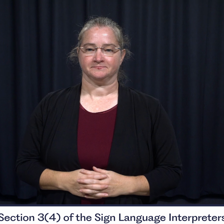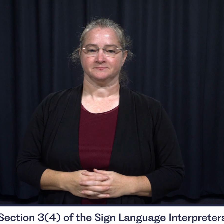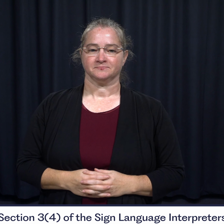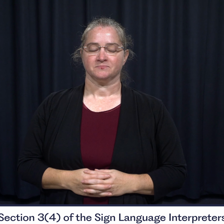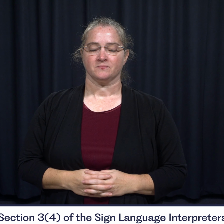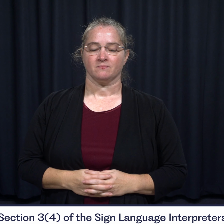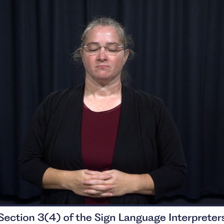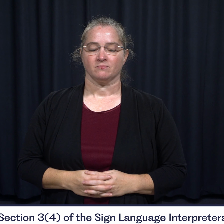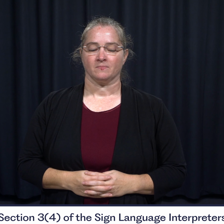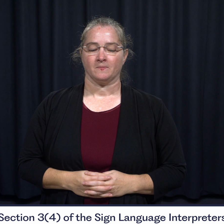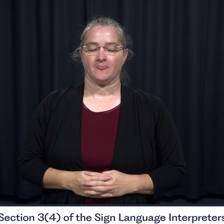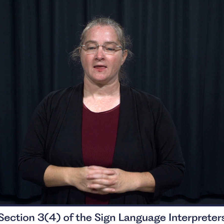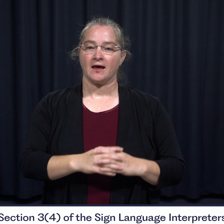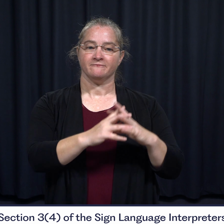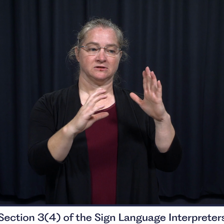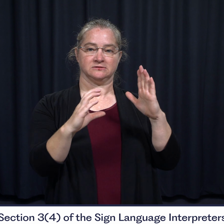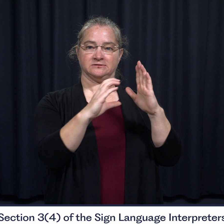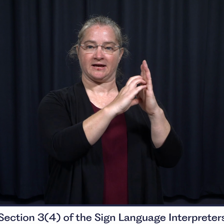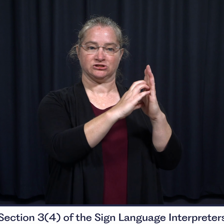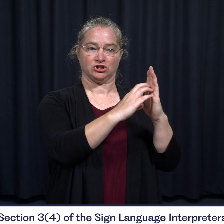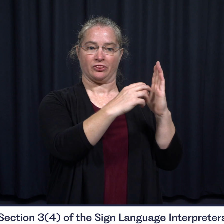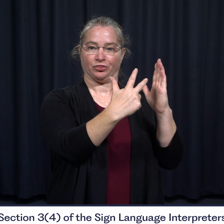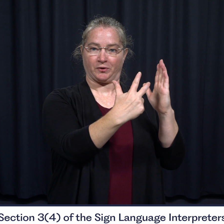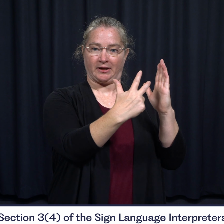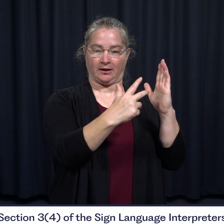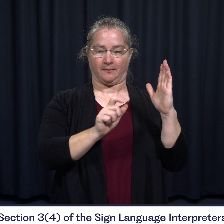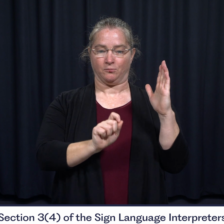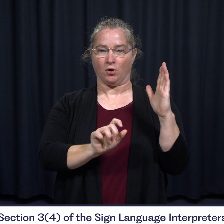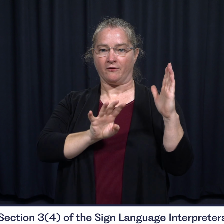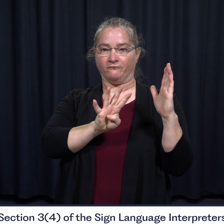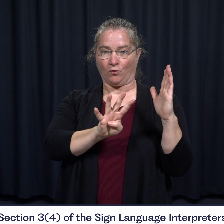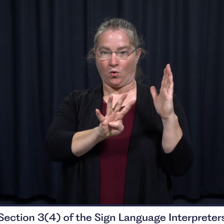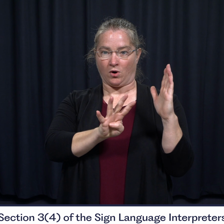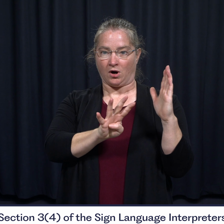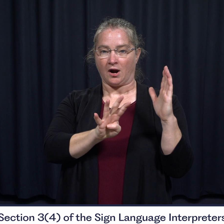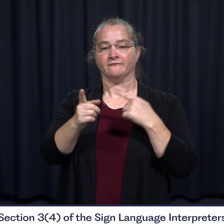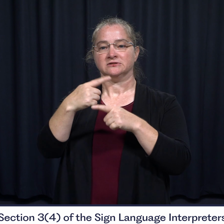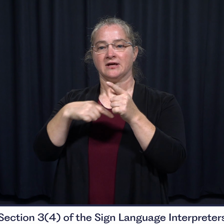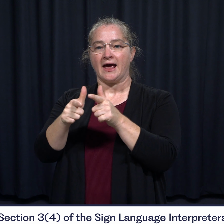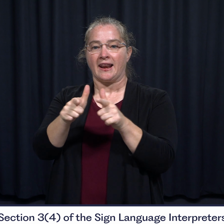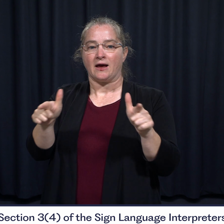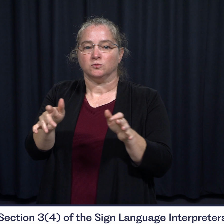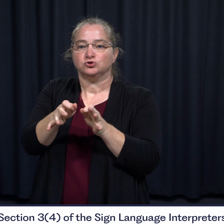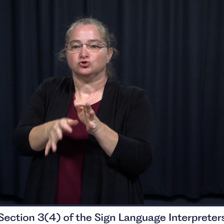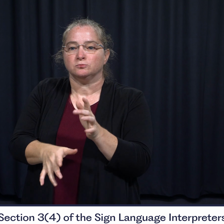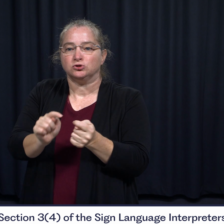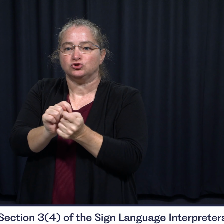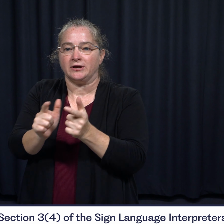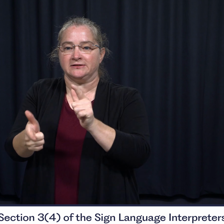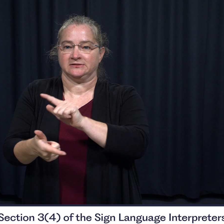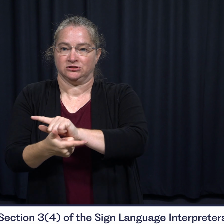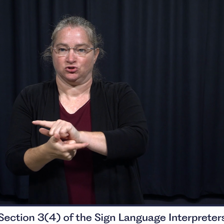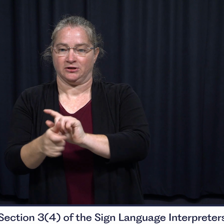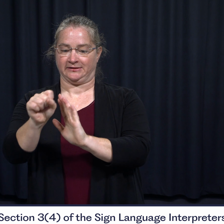Under Section 3, Subsection 4 of the Sign Language Interpreters and Transliterators State